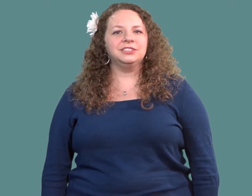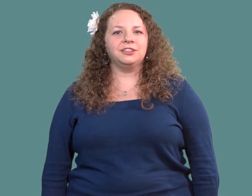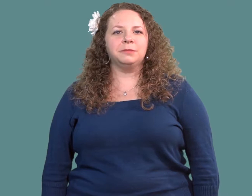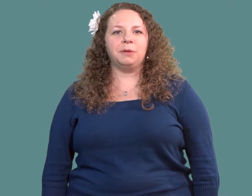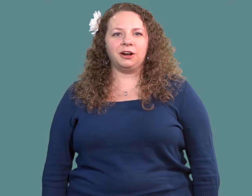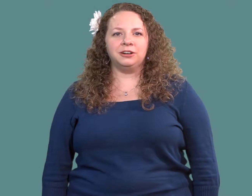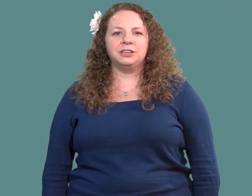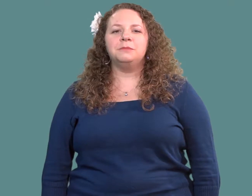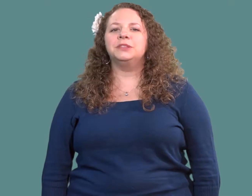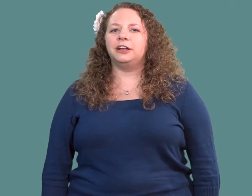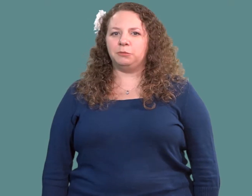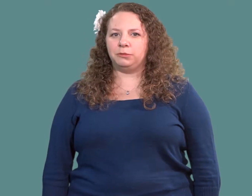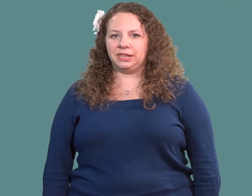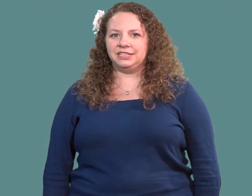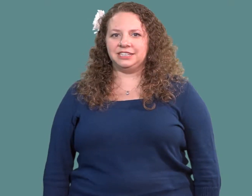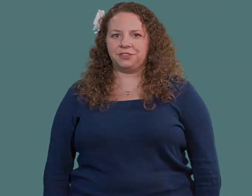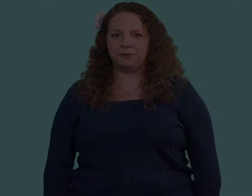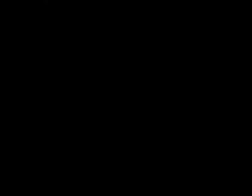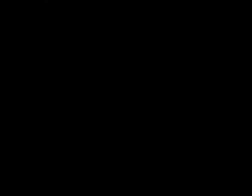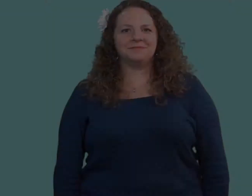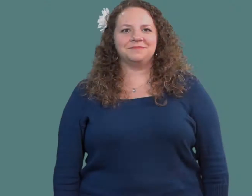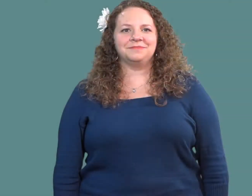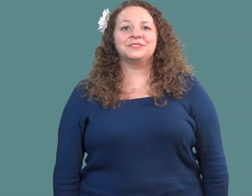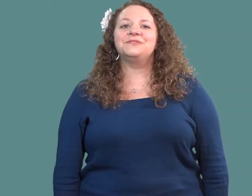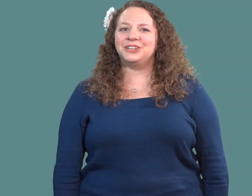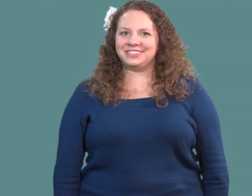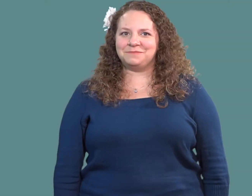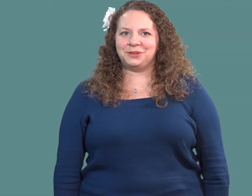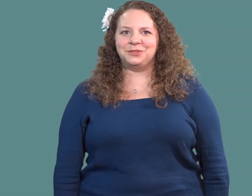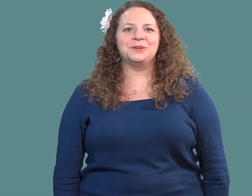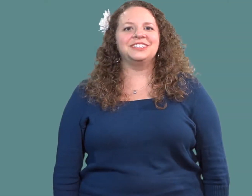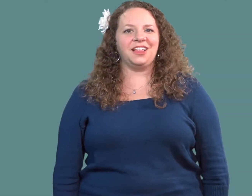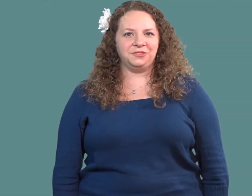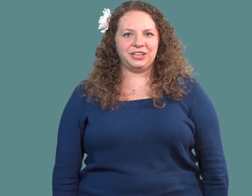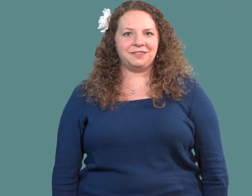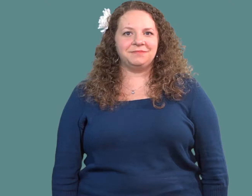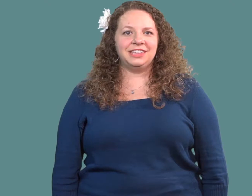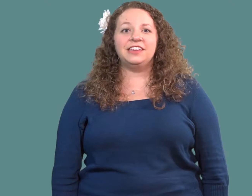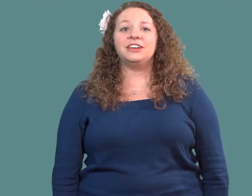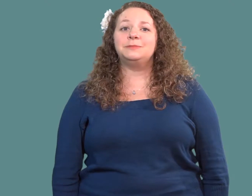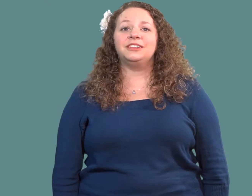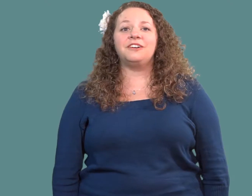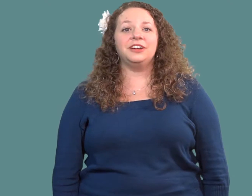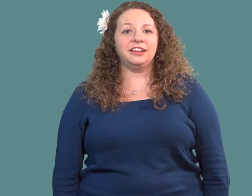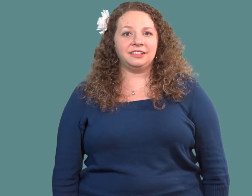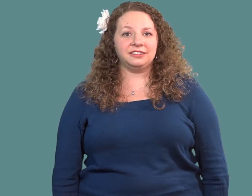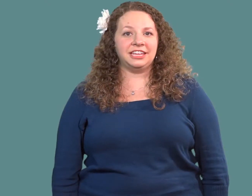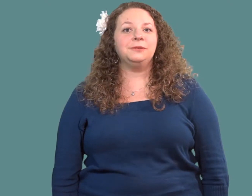tell them apart, but they are more blended together. For example, the word California. If I spell it out very clearly, it will